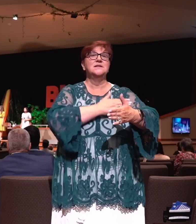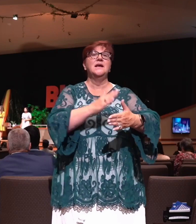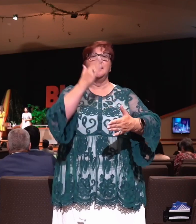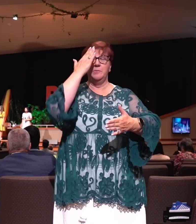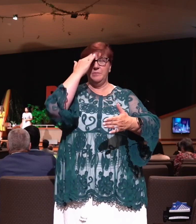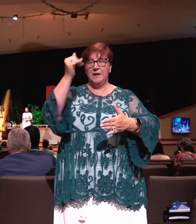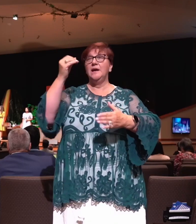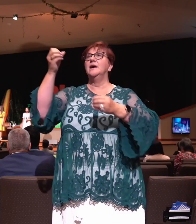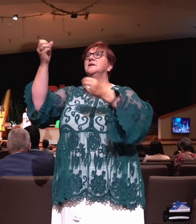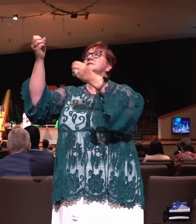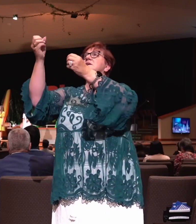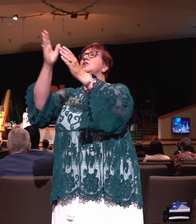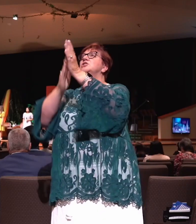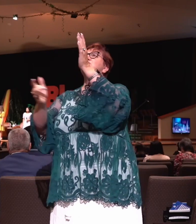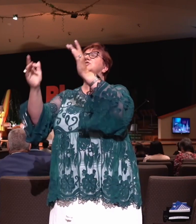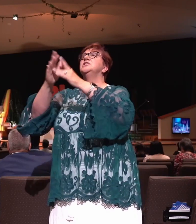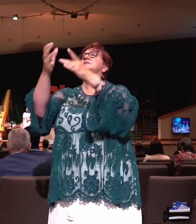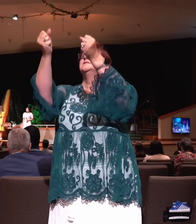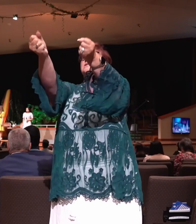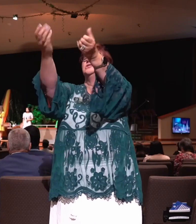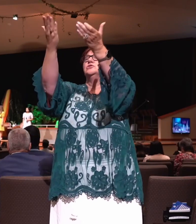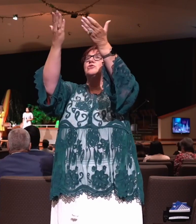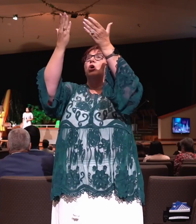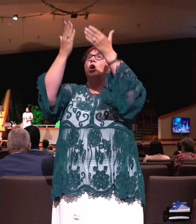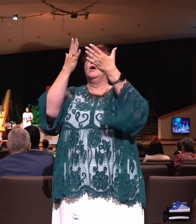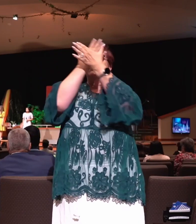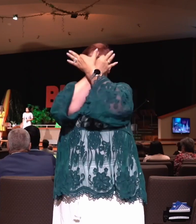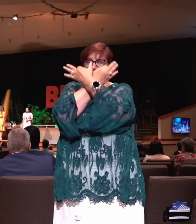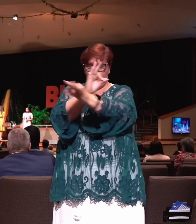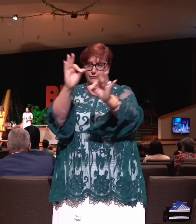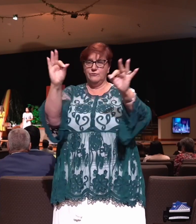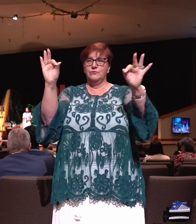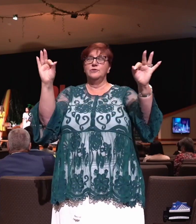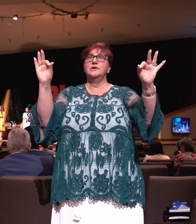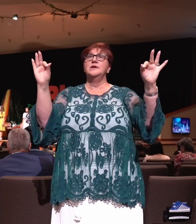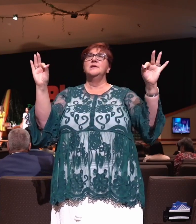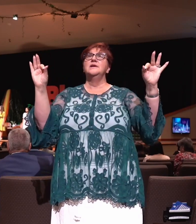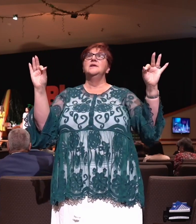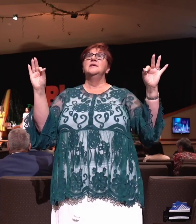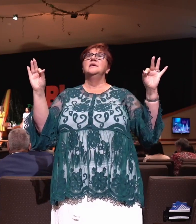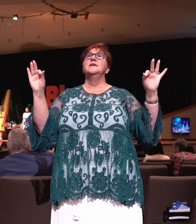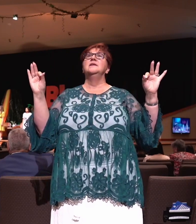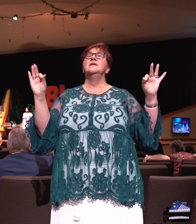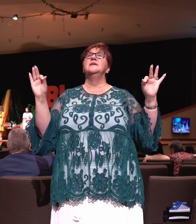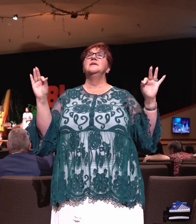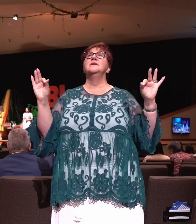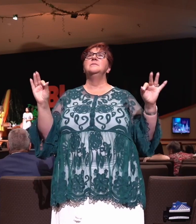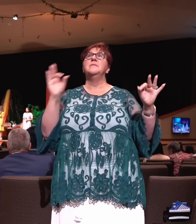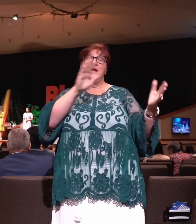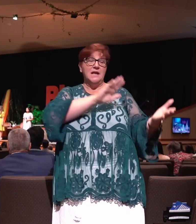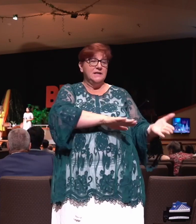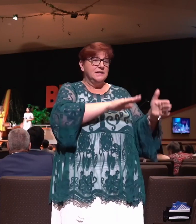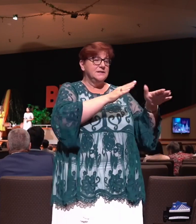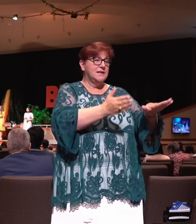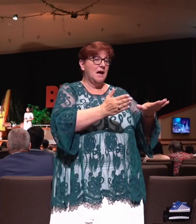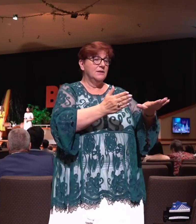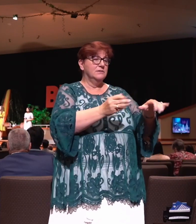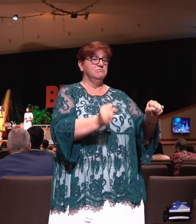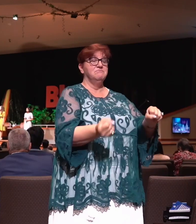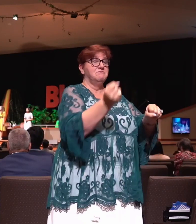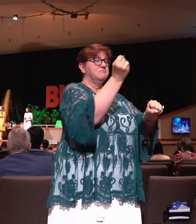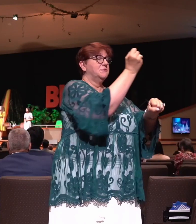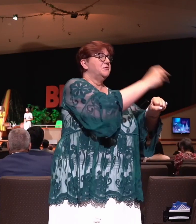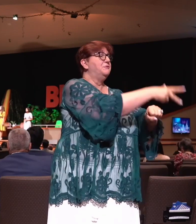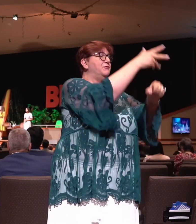Sing for the freedom he has won. Even death is dead and done.